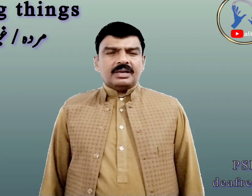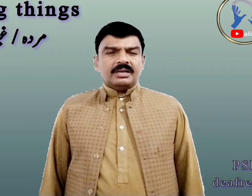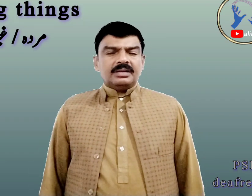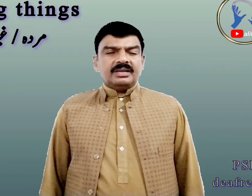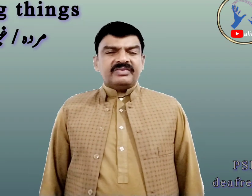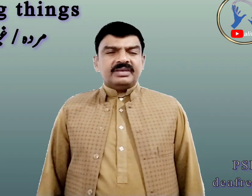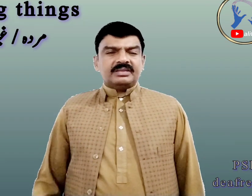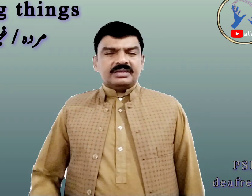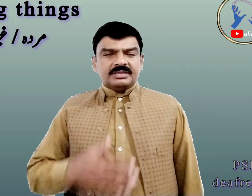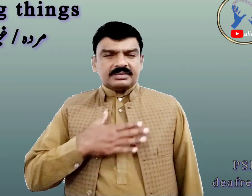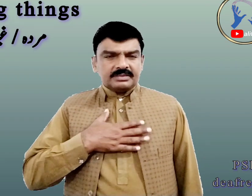non living things,